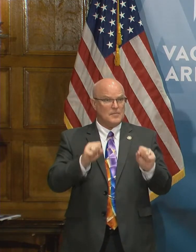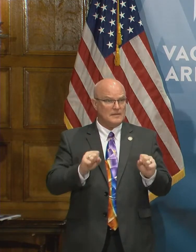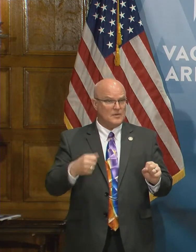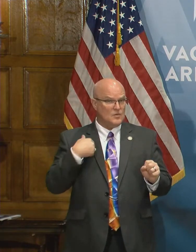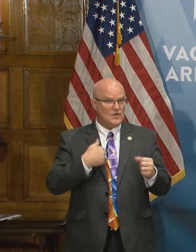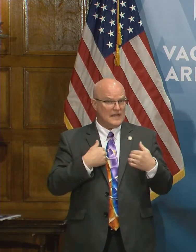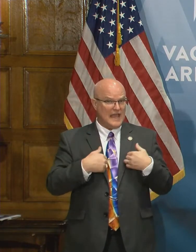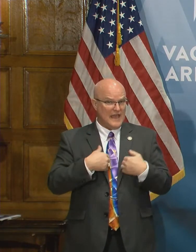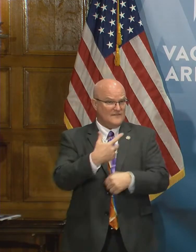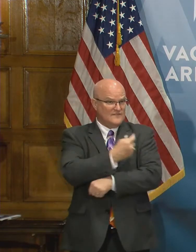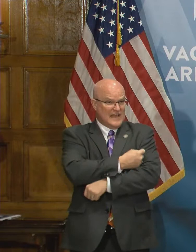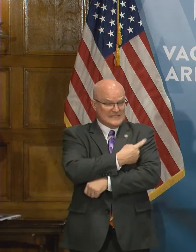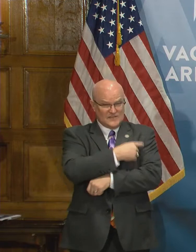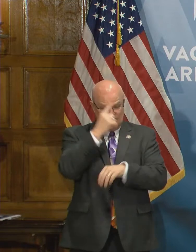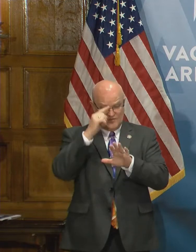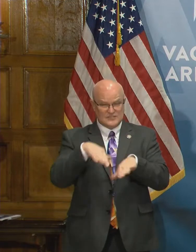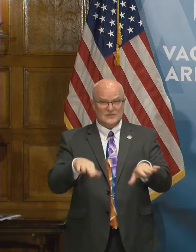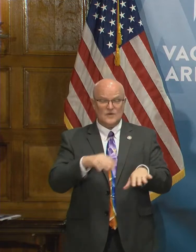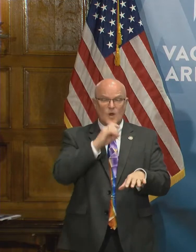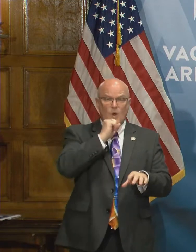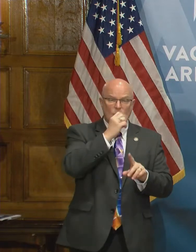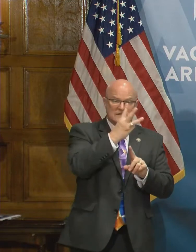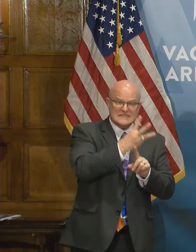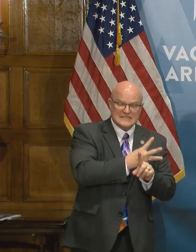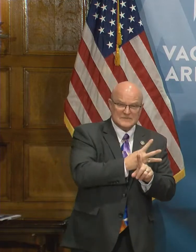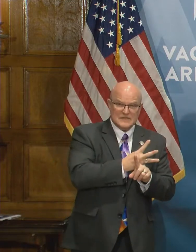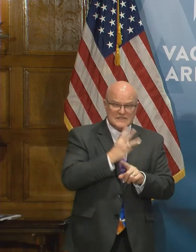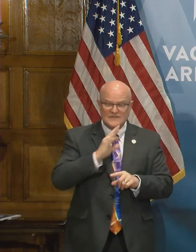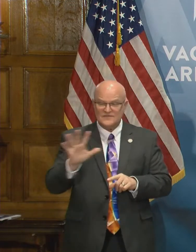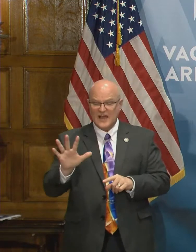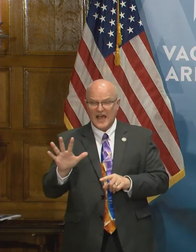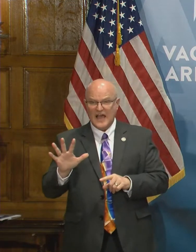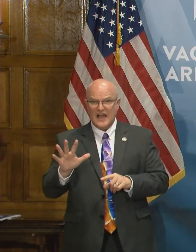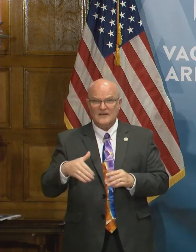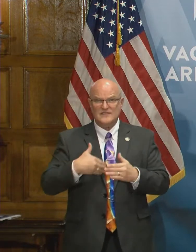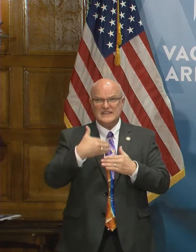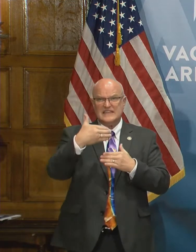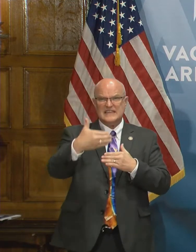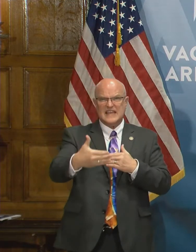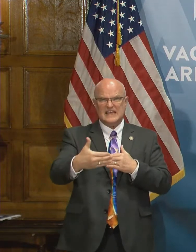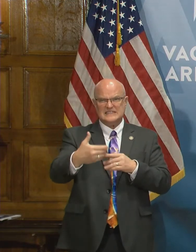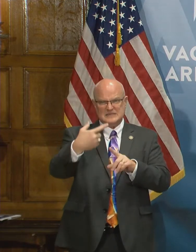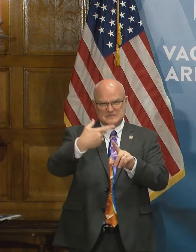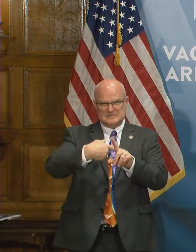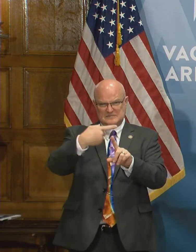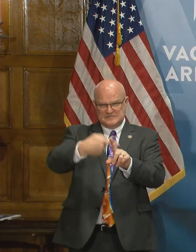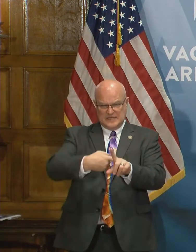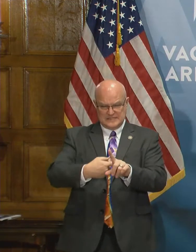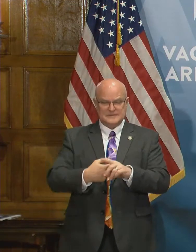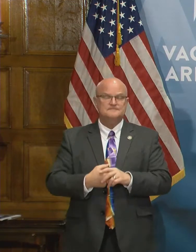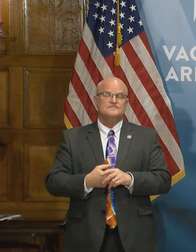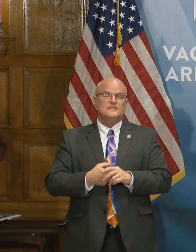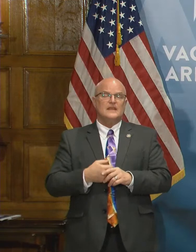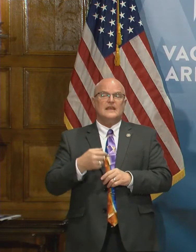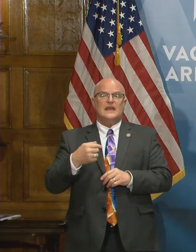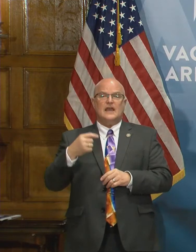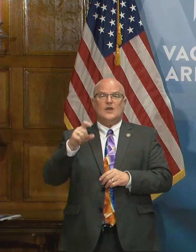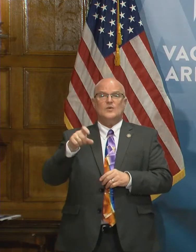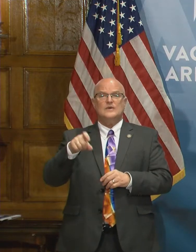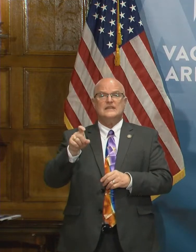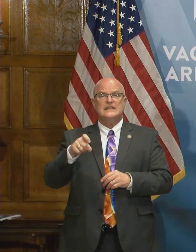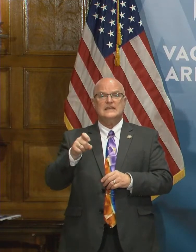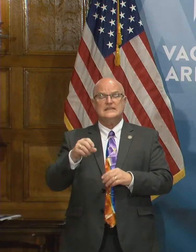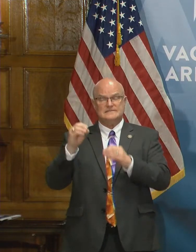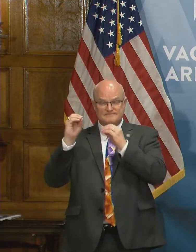that we could have vaccines for children 6 months to 5 years of age in the coming months. We will need